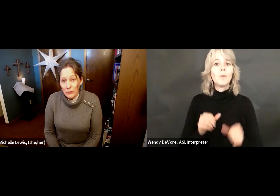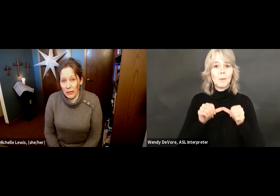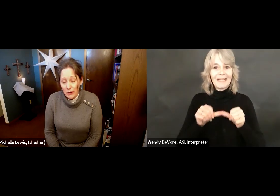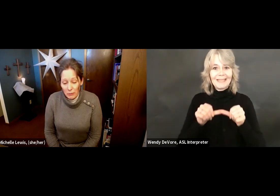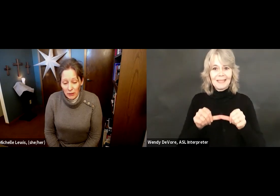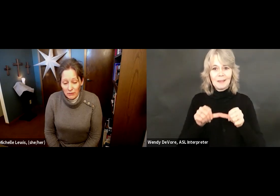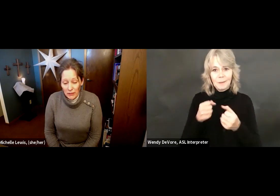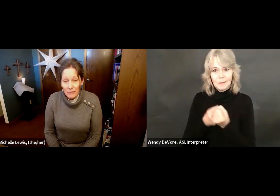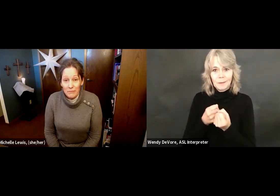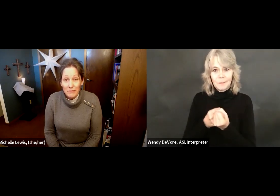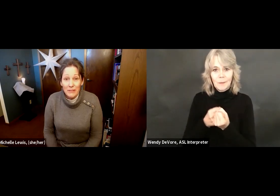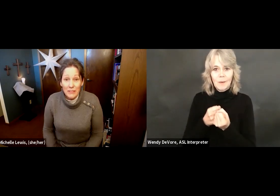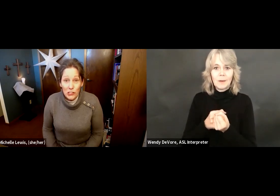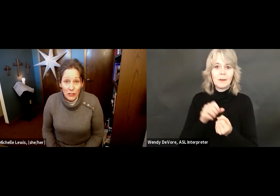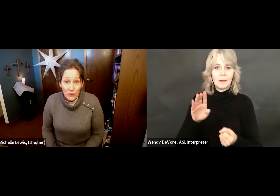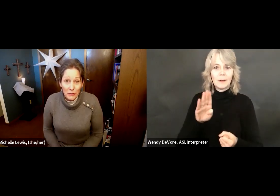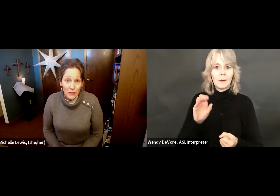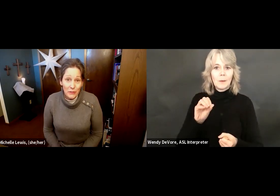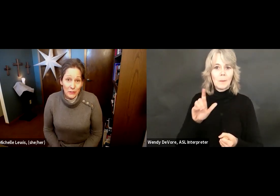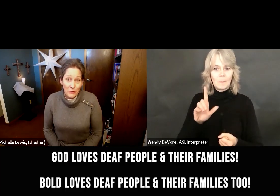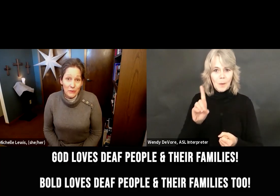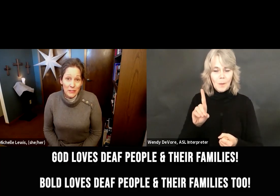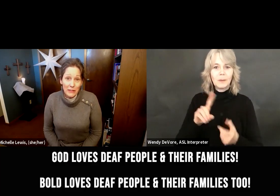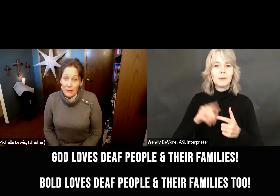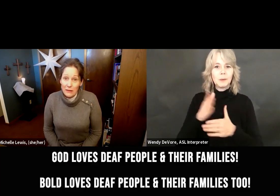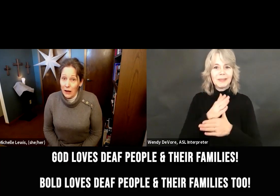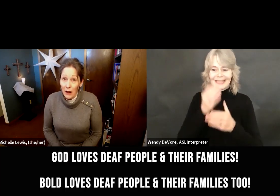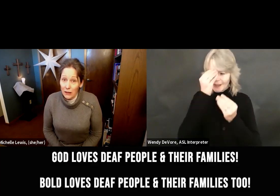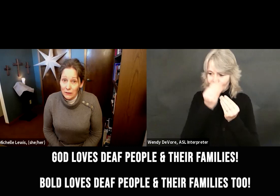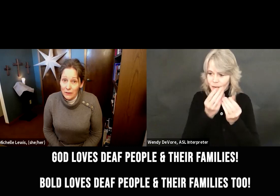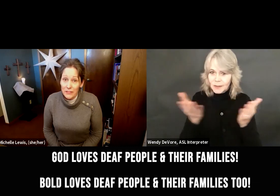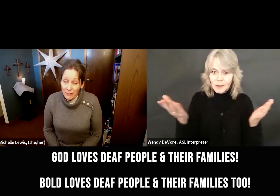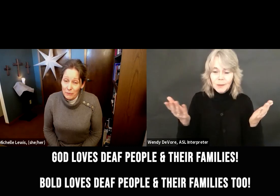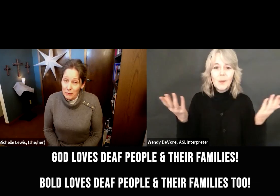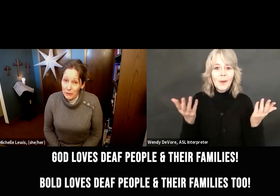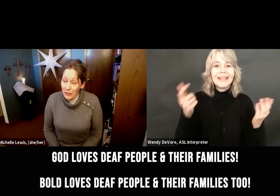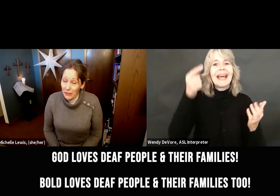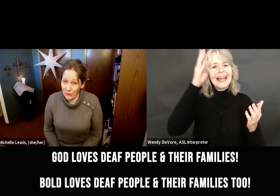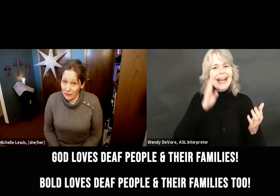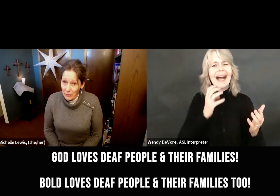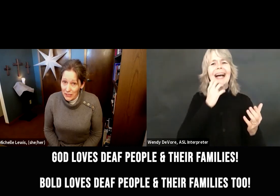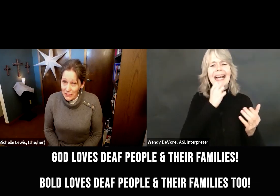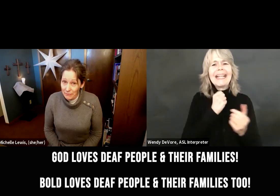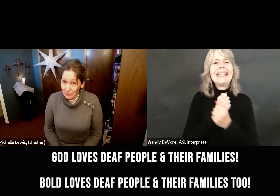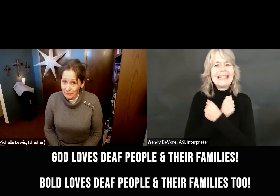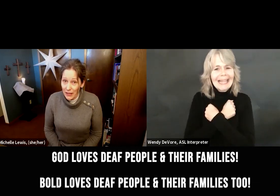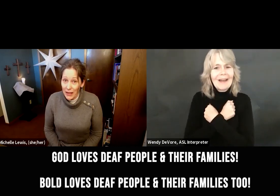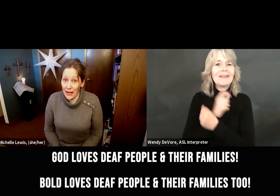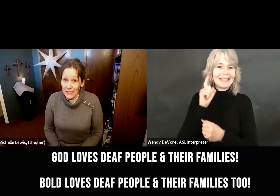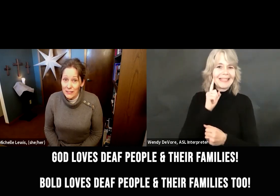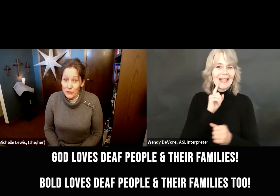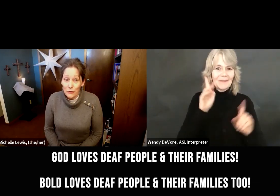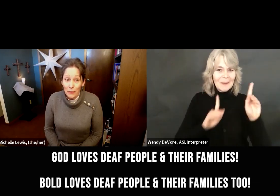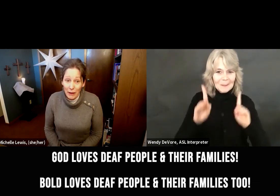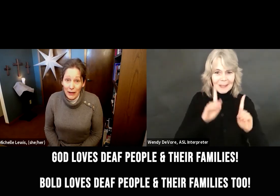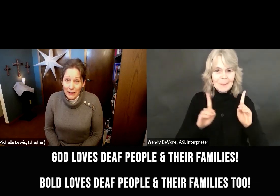that we're doing here at Bread of Life, to share the good news that God loves deaf people and their families.